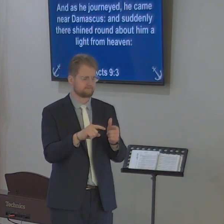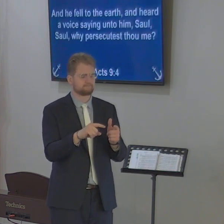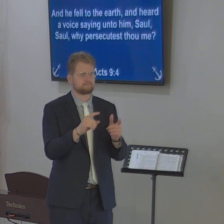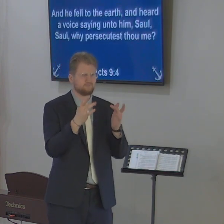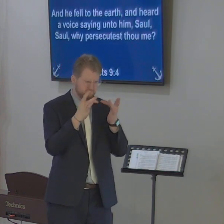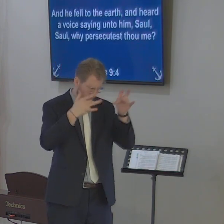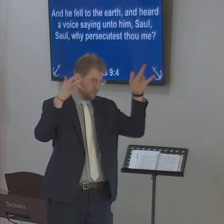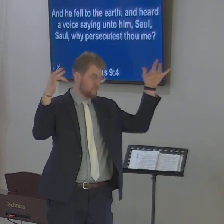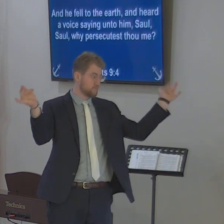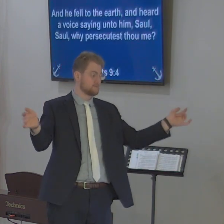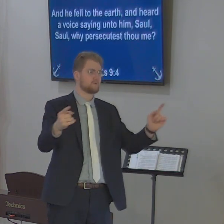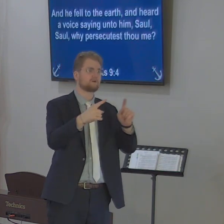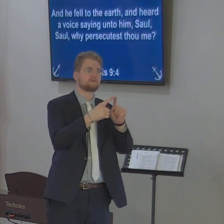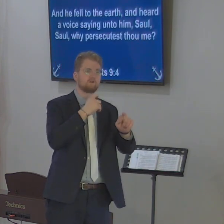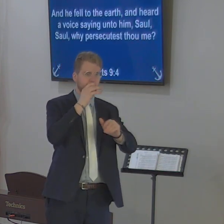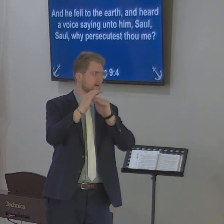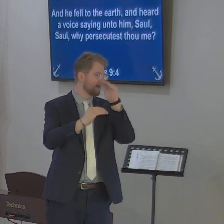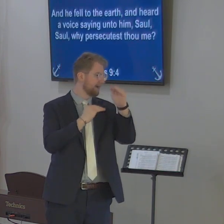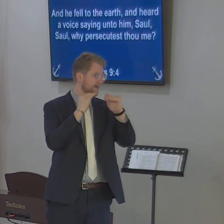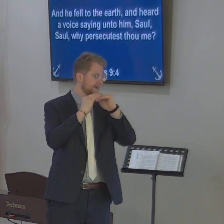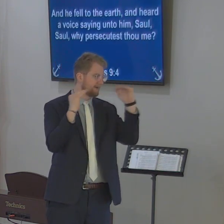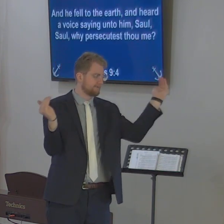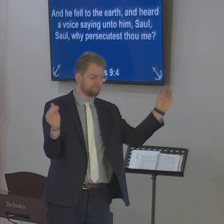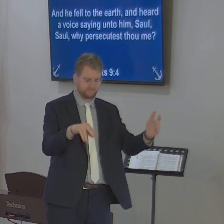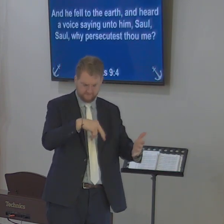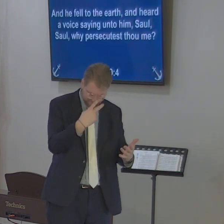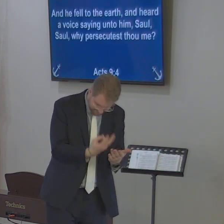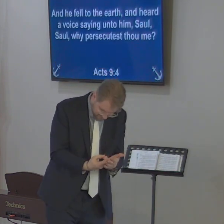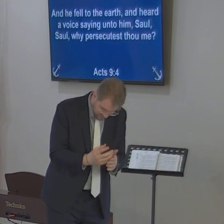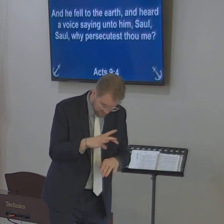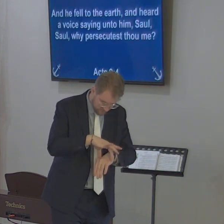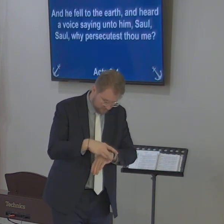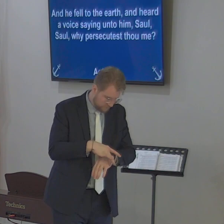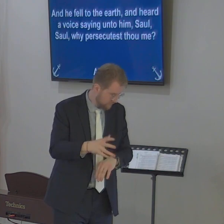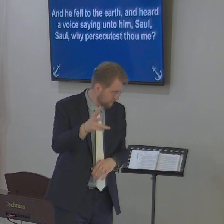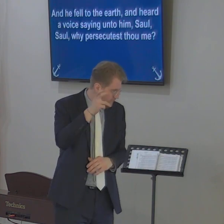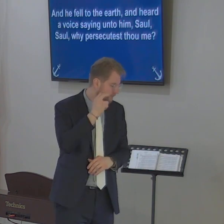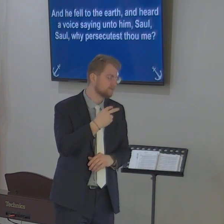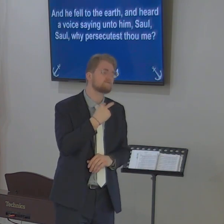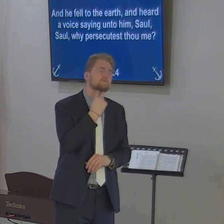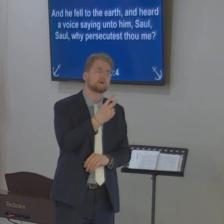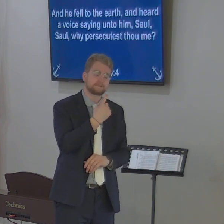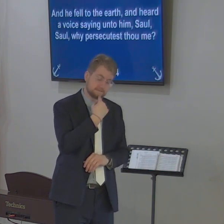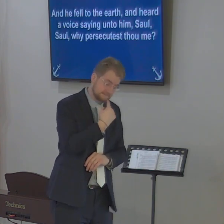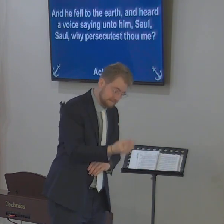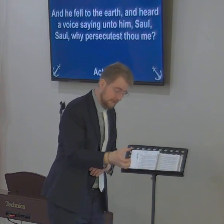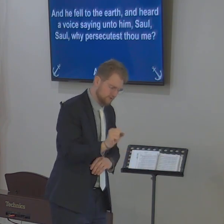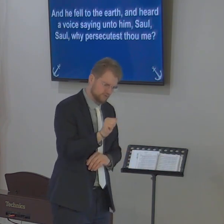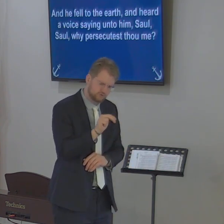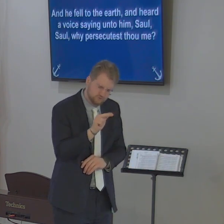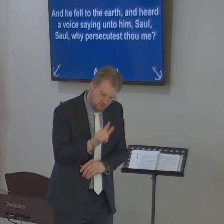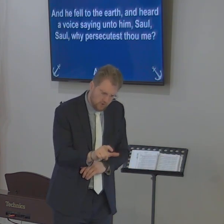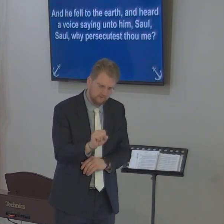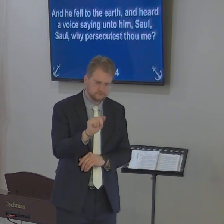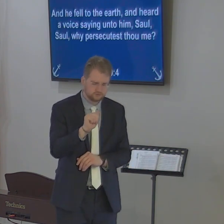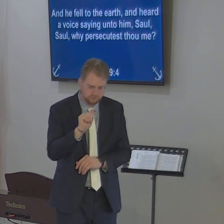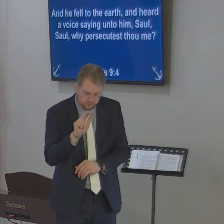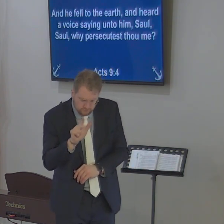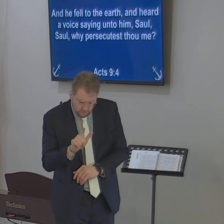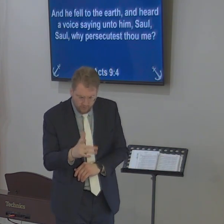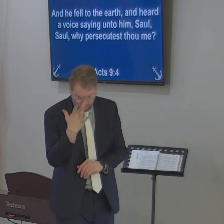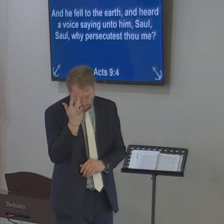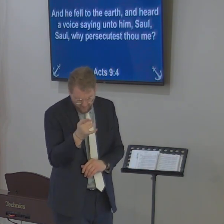heaven. Verse 4, and he fell to the earth, and heard a voice saying unto him, Saul, Saul,